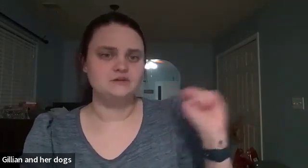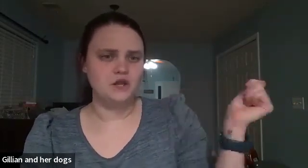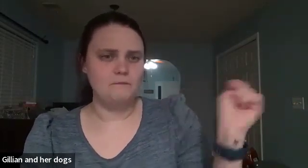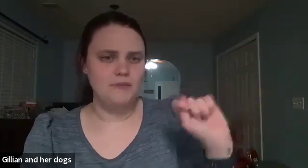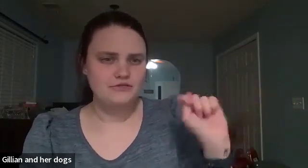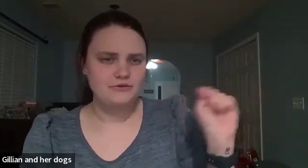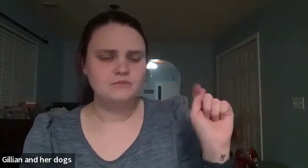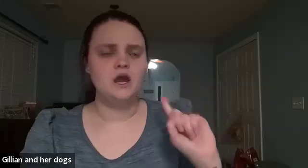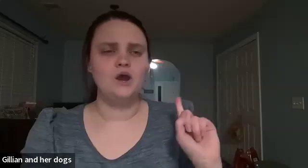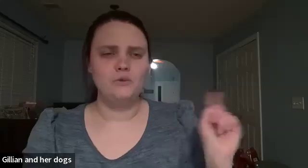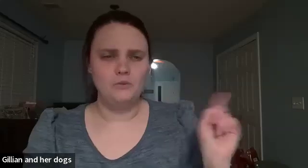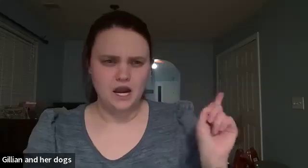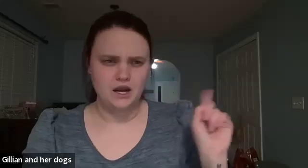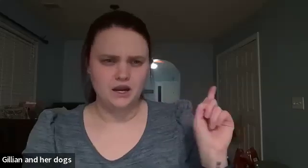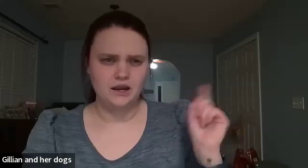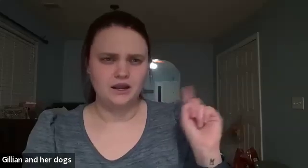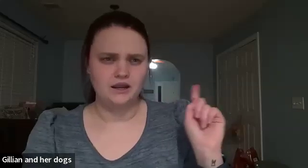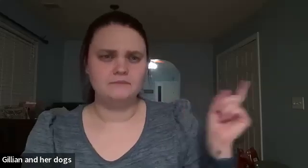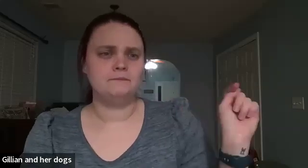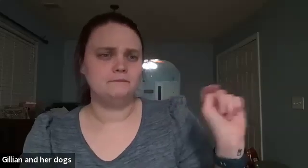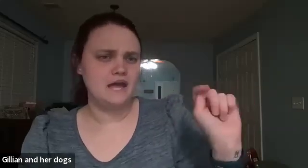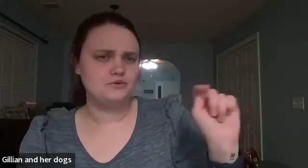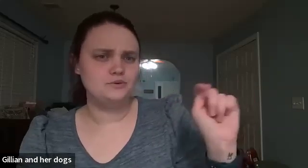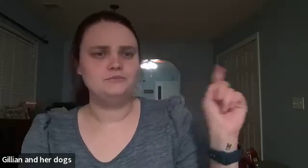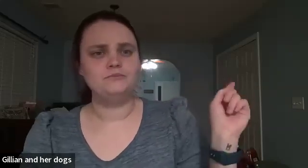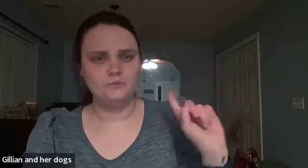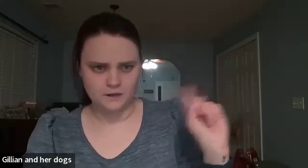So we go bathroom, where? Bathroom, where?